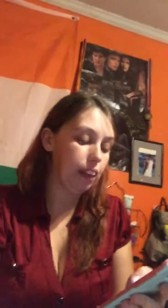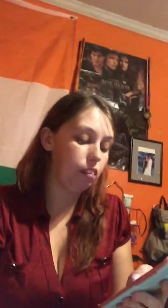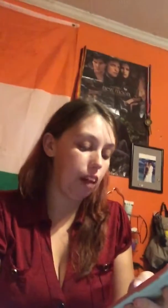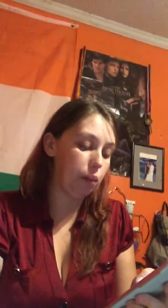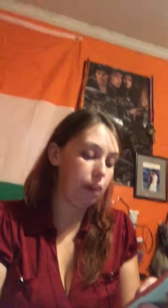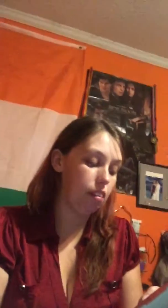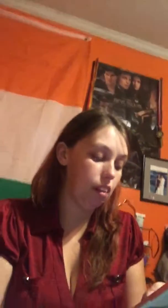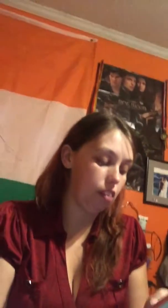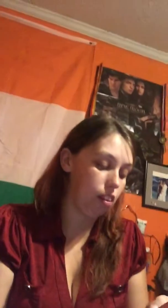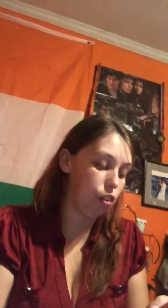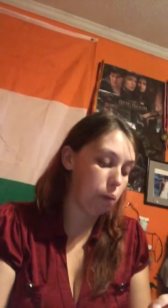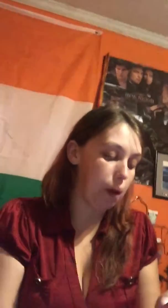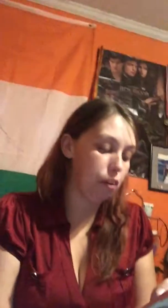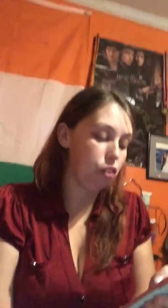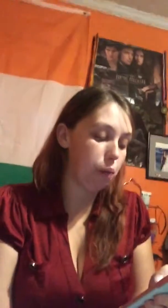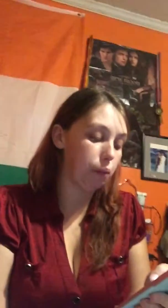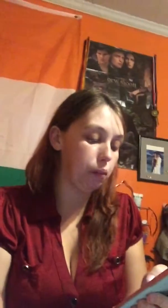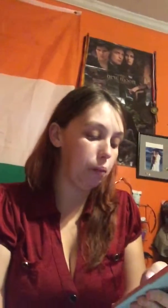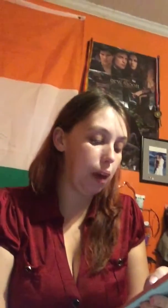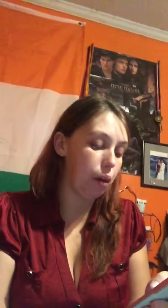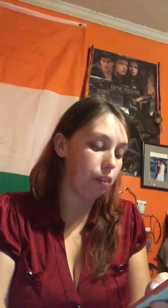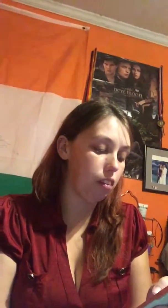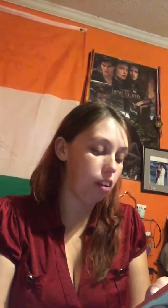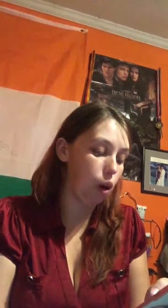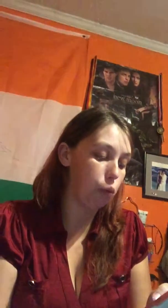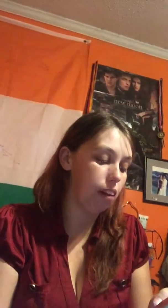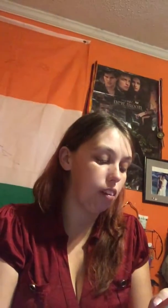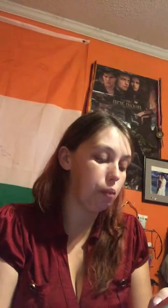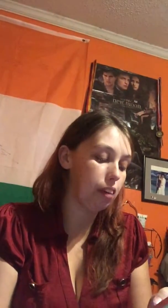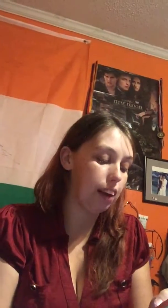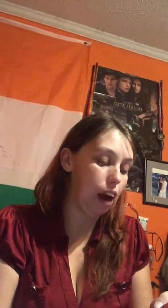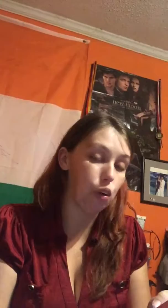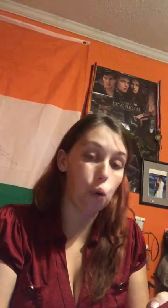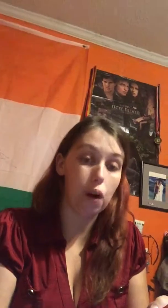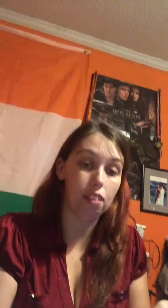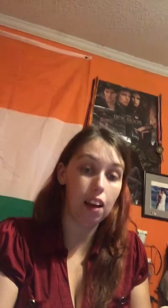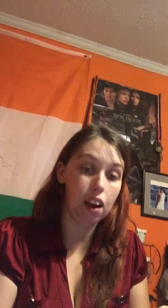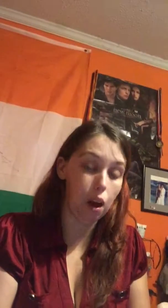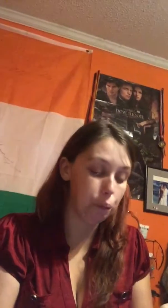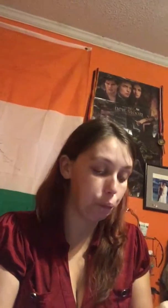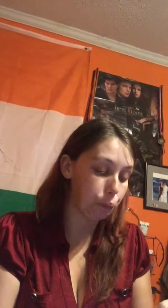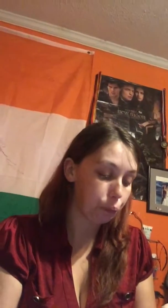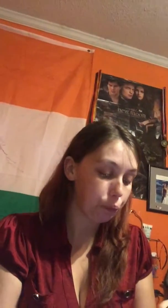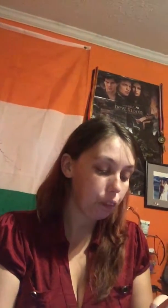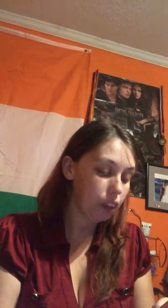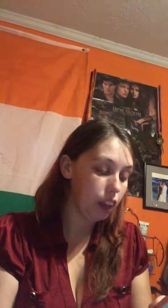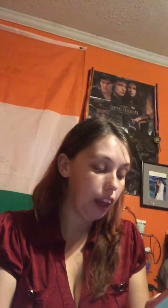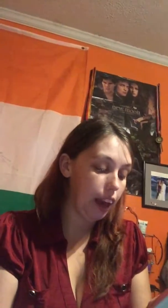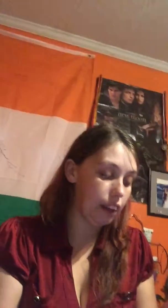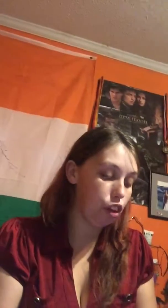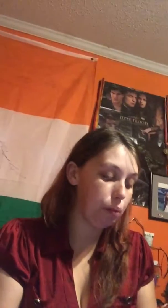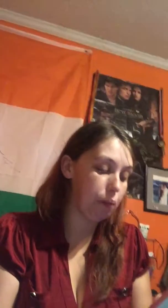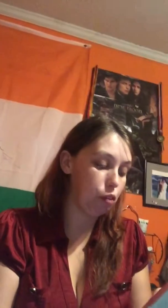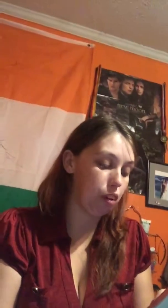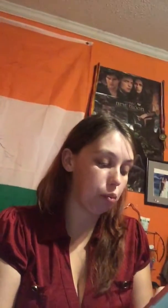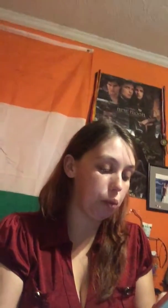developing senses, your baby should probably be able to tell what is upside down or right side up. And then your baby's respiratory